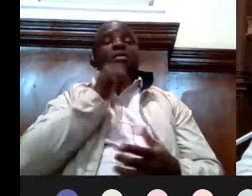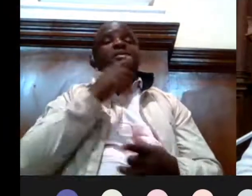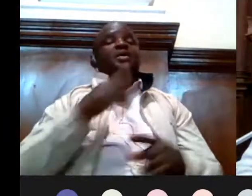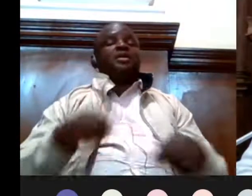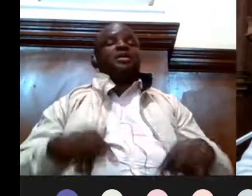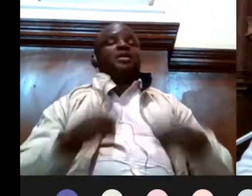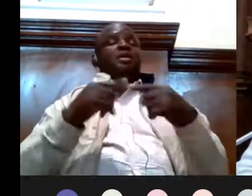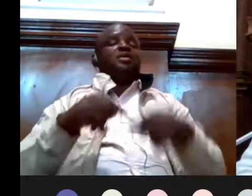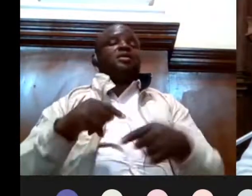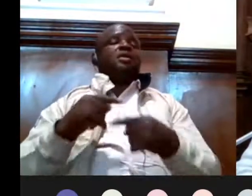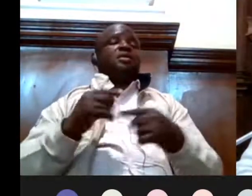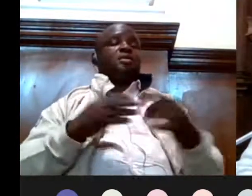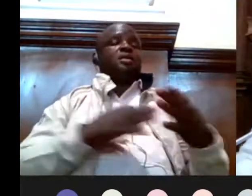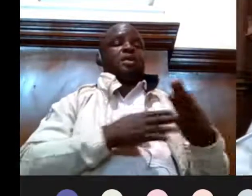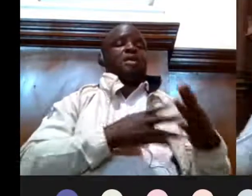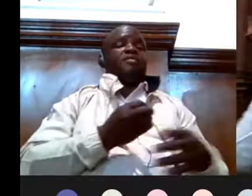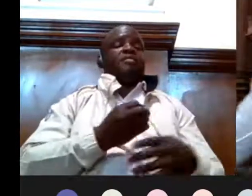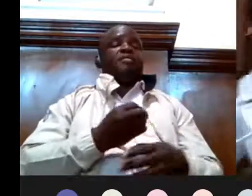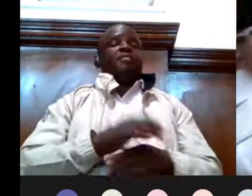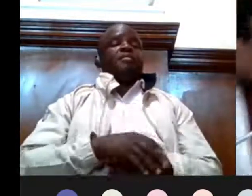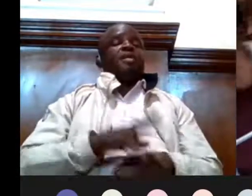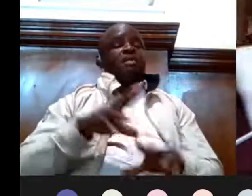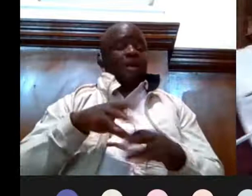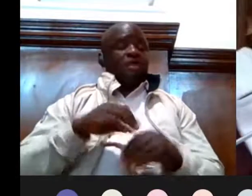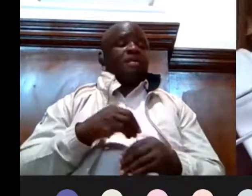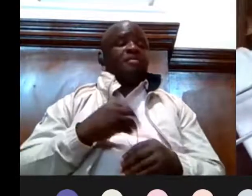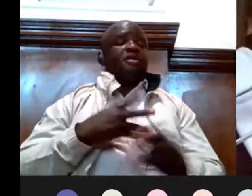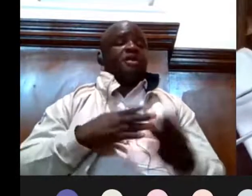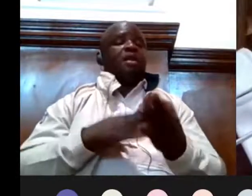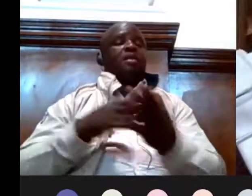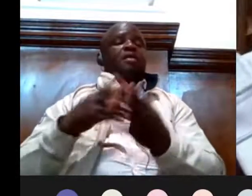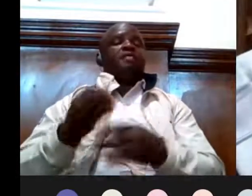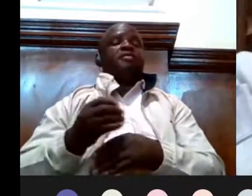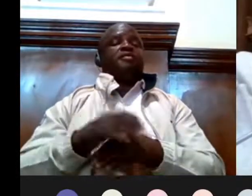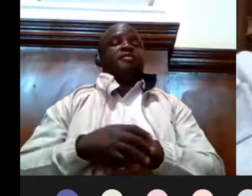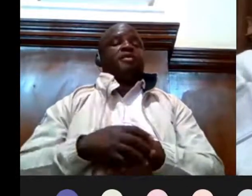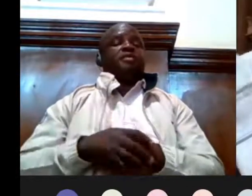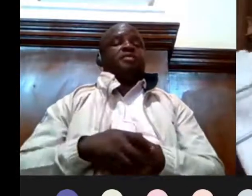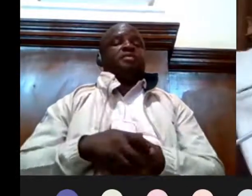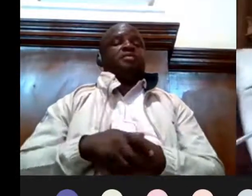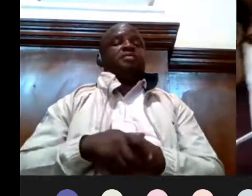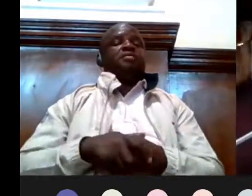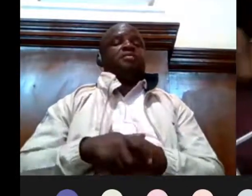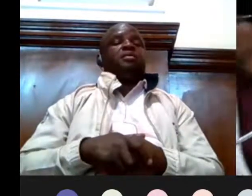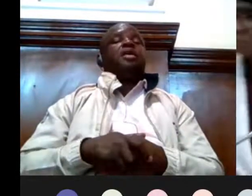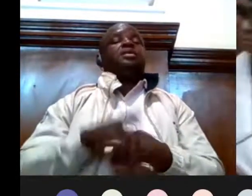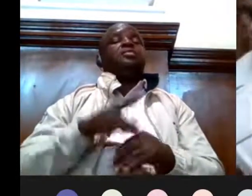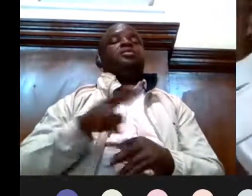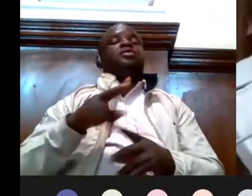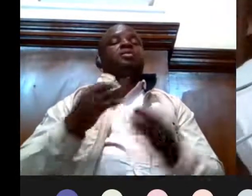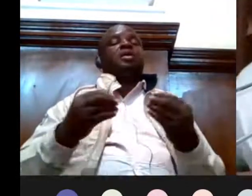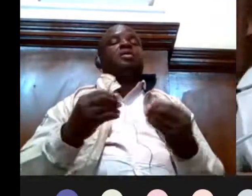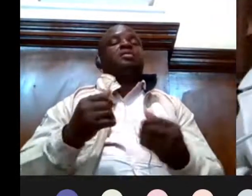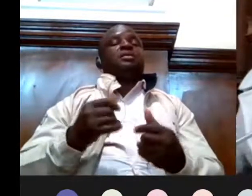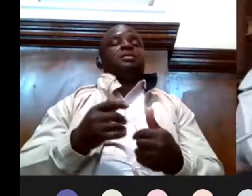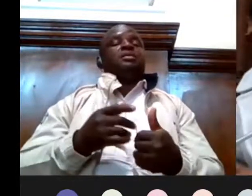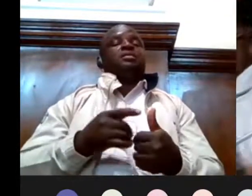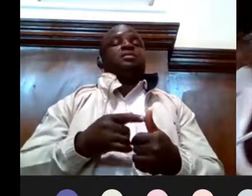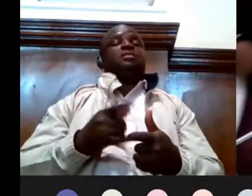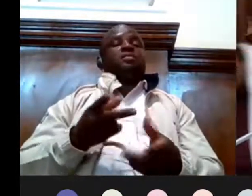tseo e leng hore ha re hanane le tsona hore di teng moo e leng hore re bona bana ba rona ba